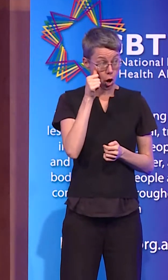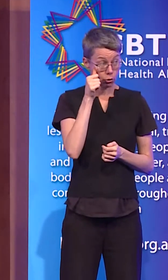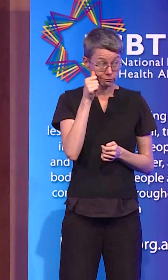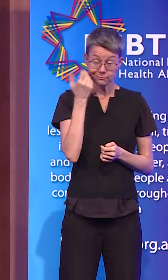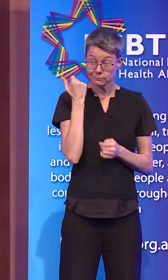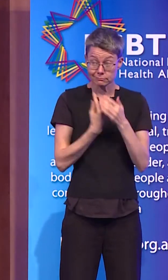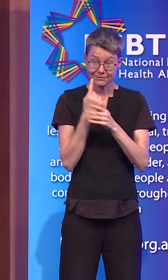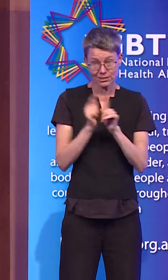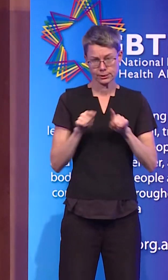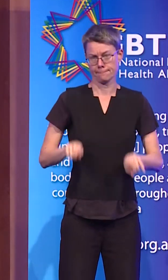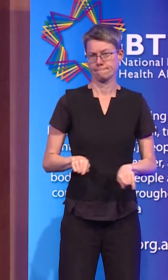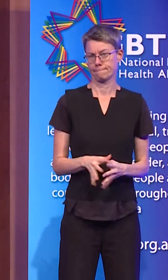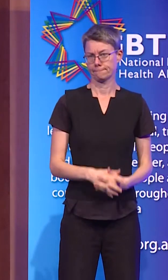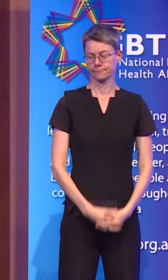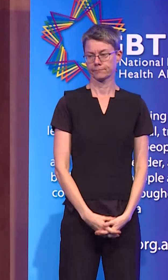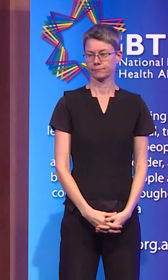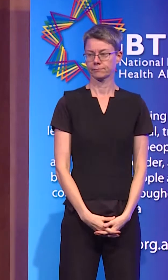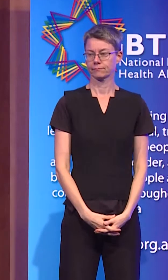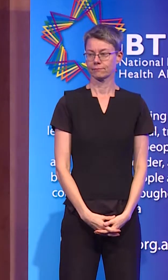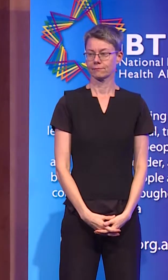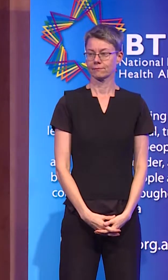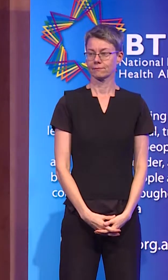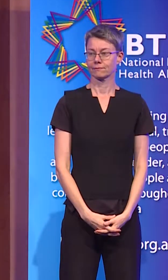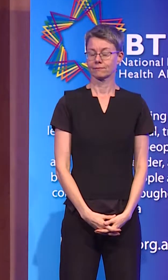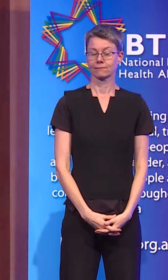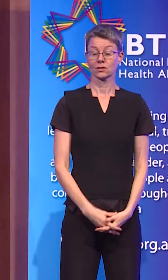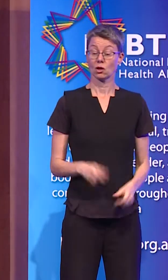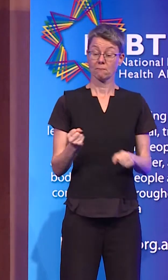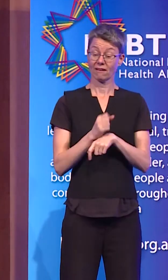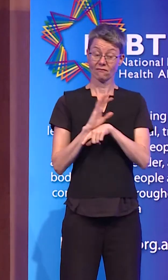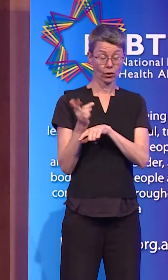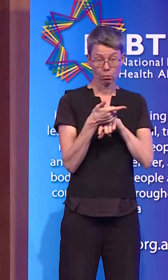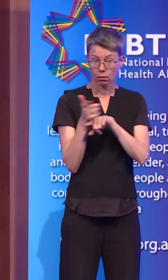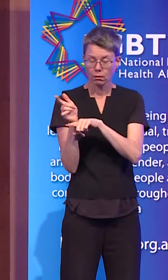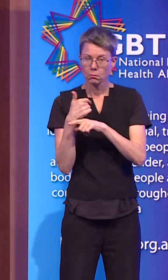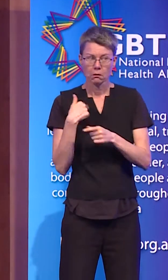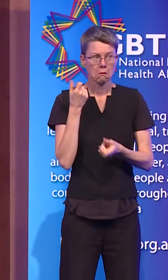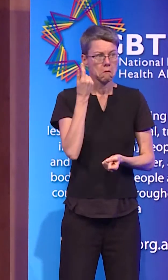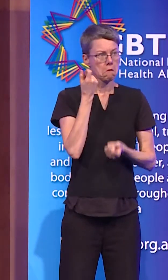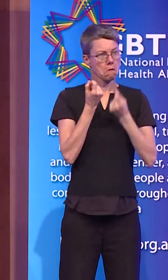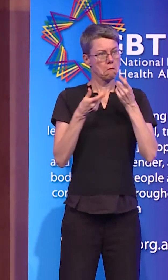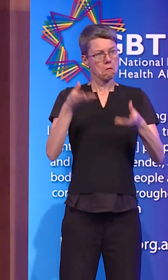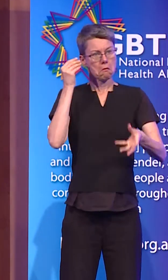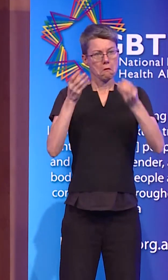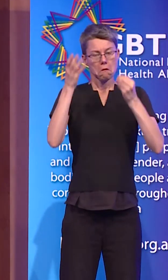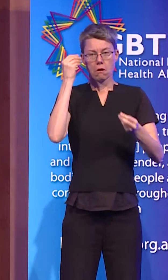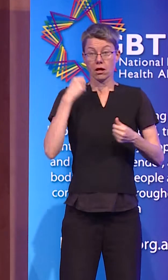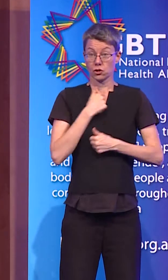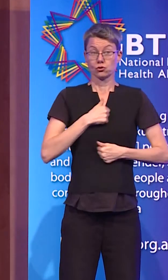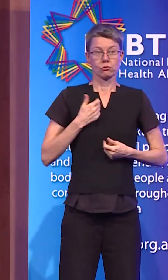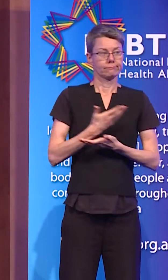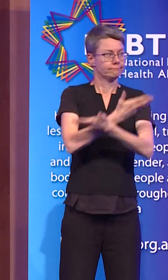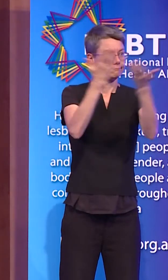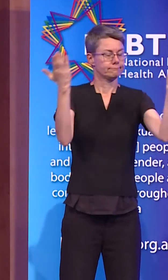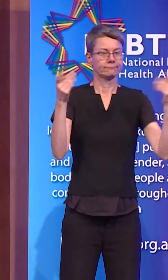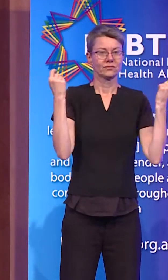well practiced. So it was an incredible journey of discovery making this film, and I've been enjoying sharing it with people in festivals all around